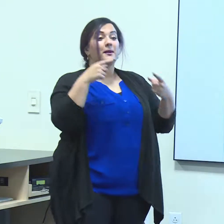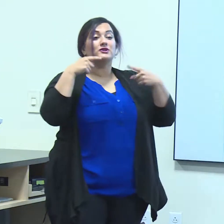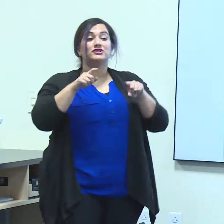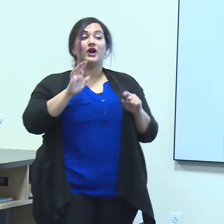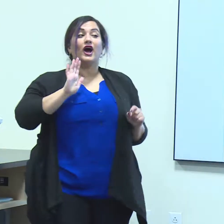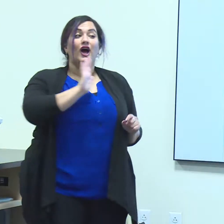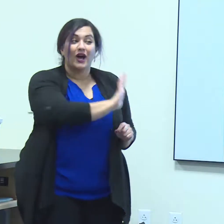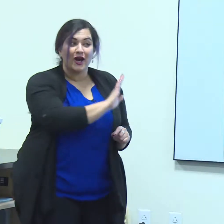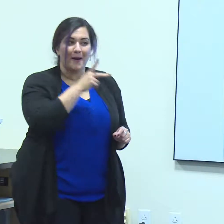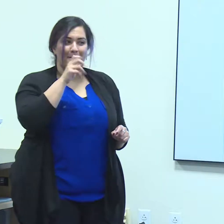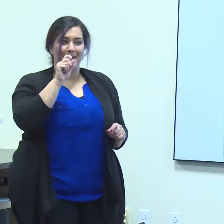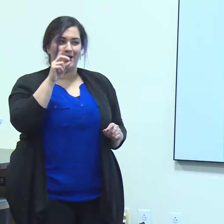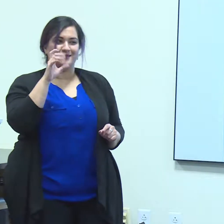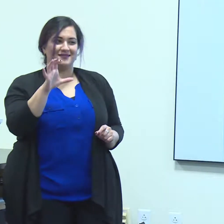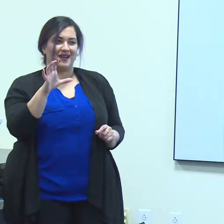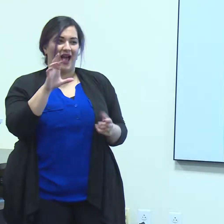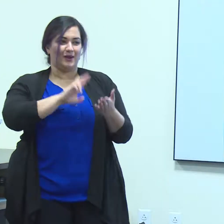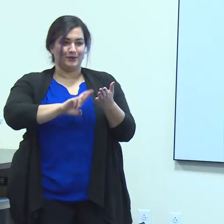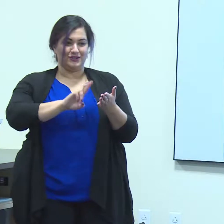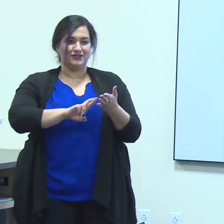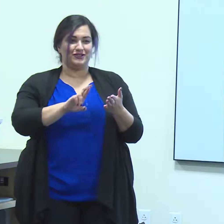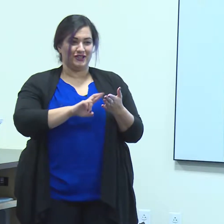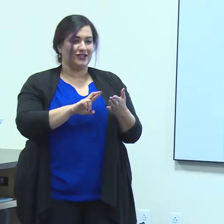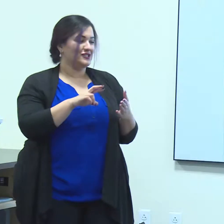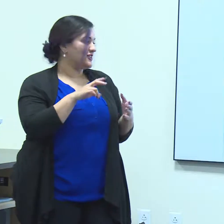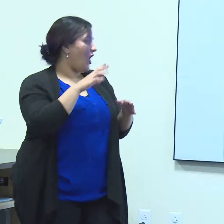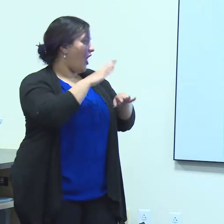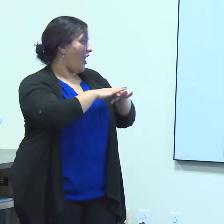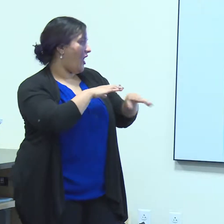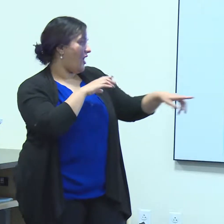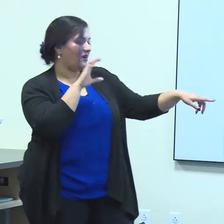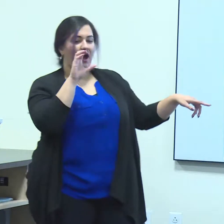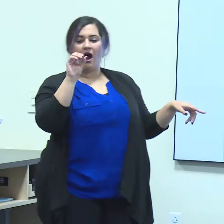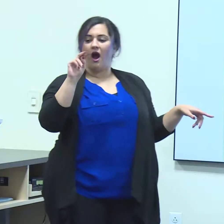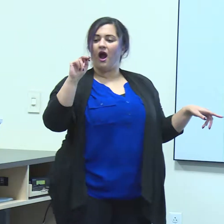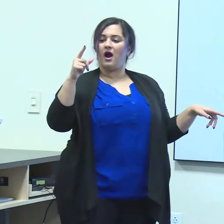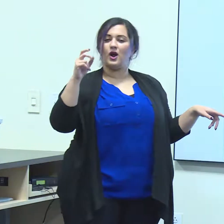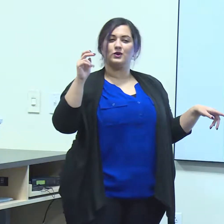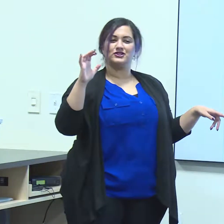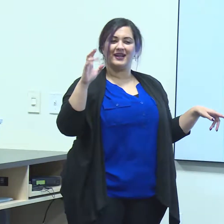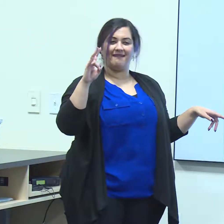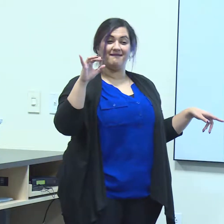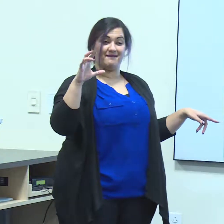So she had a chemist background and did bacterial geneticist research.